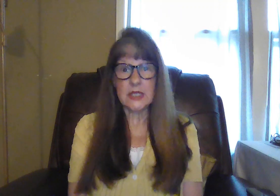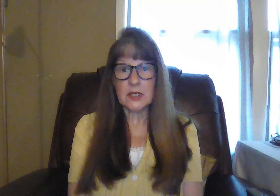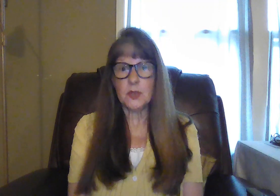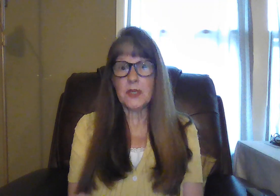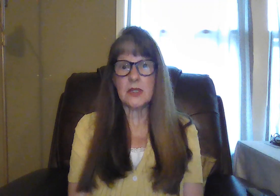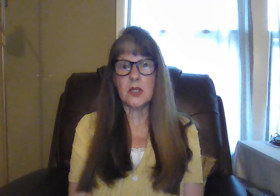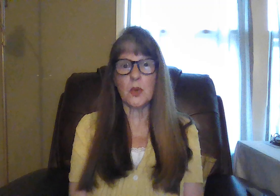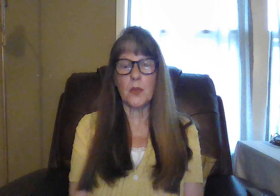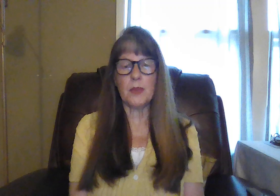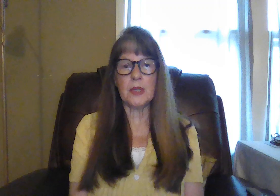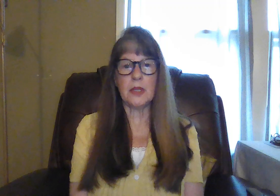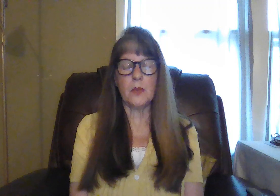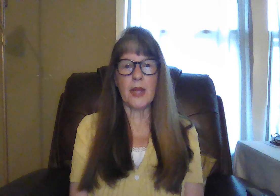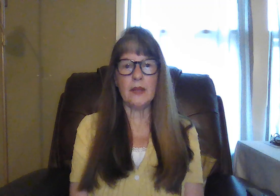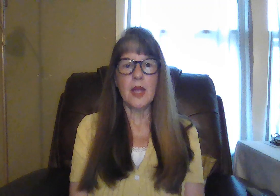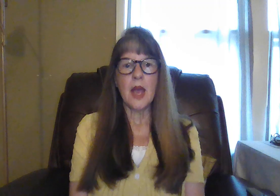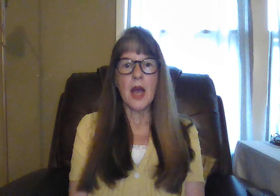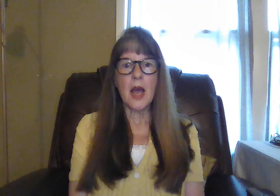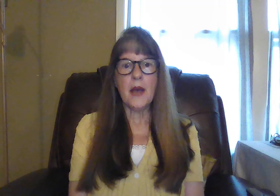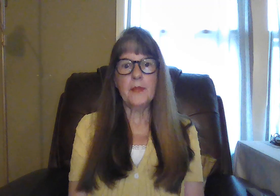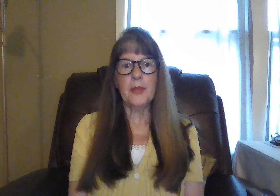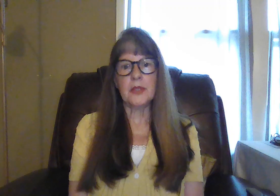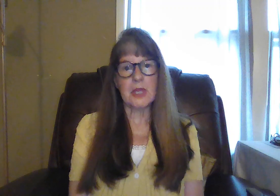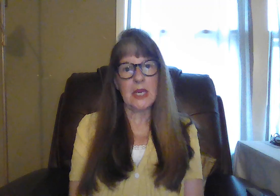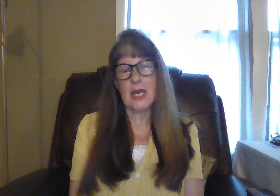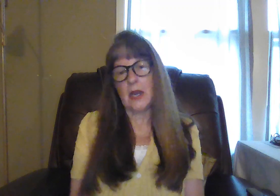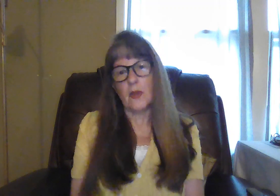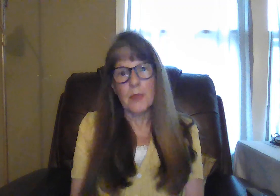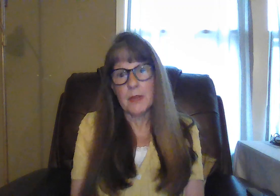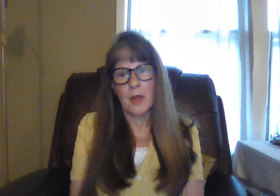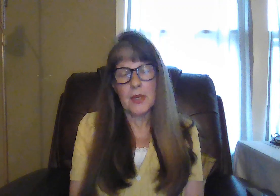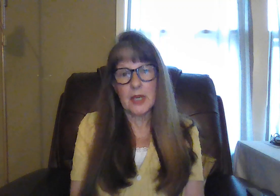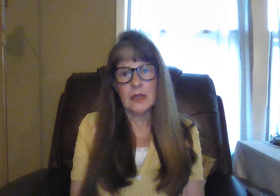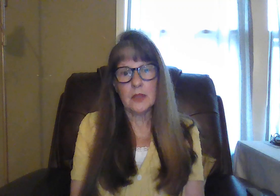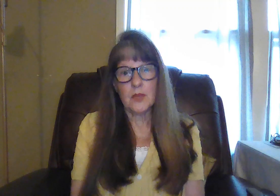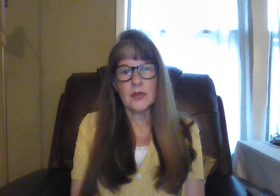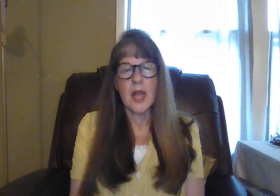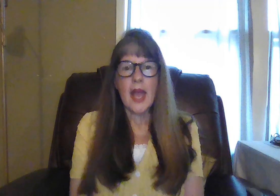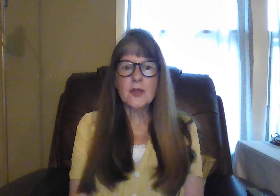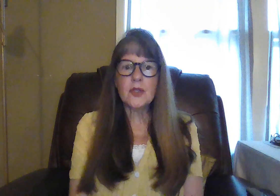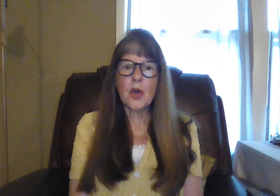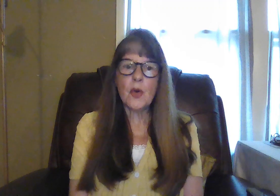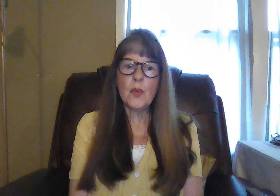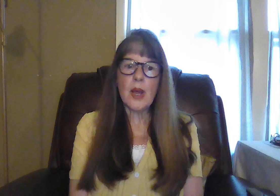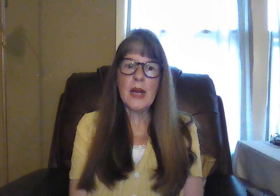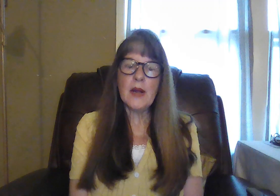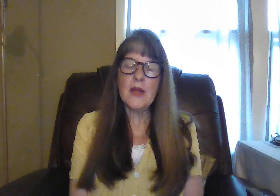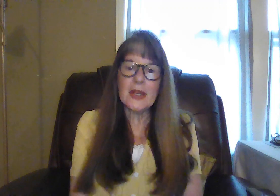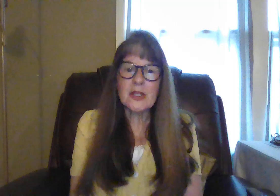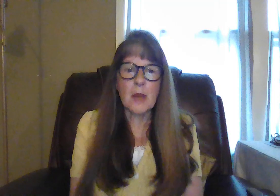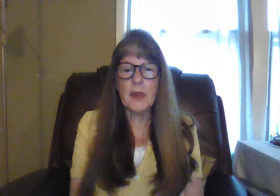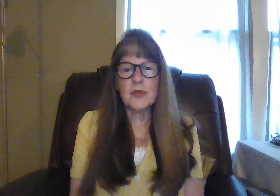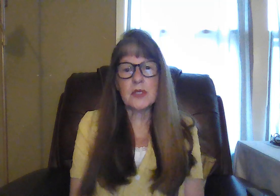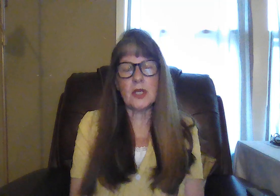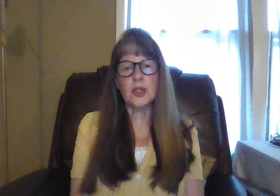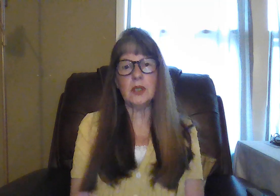sentences because that's what we've been dealing with and seeing and other people have been dealing with. And that's a topic of discussion a